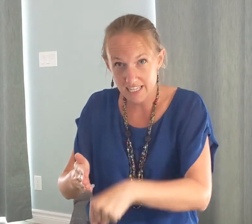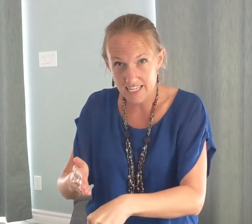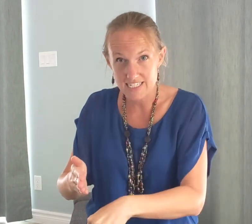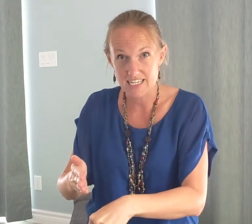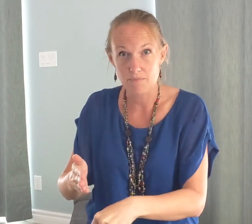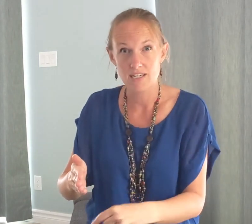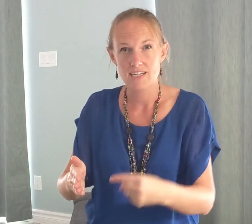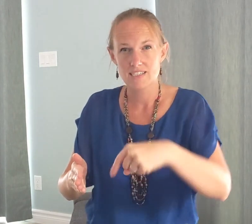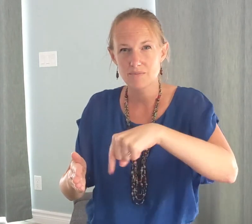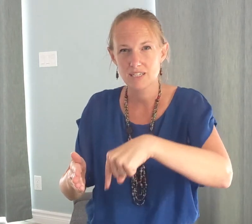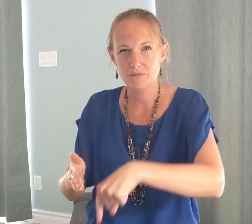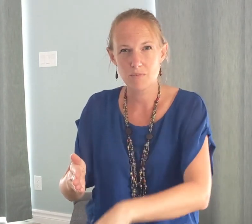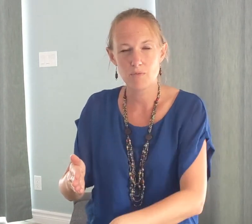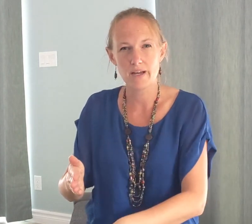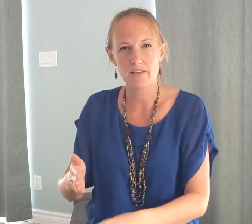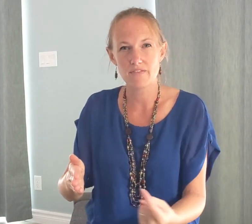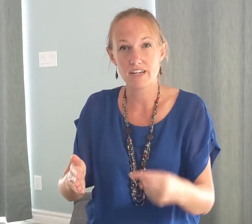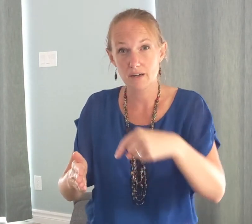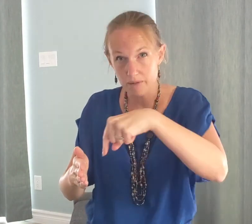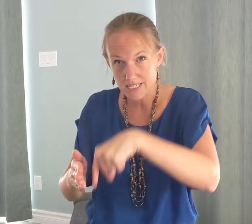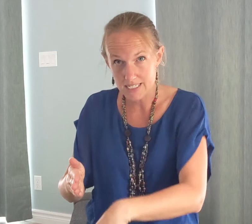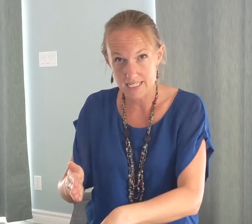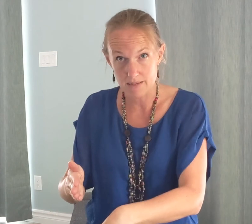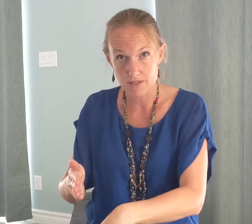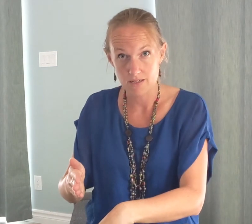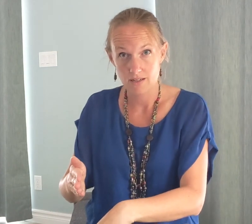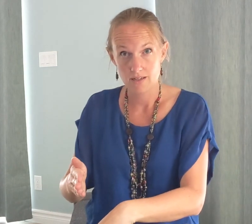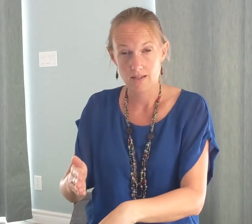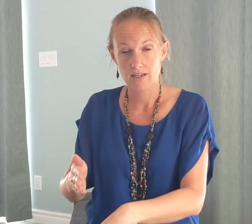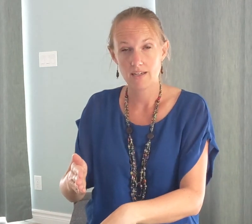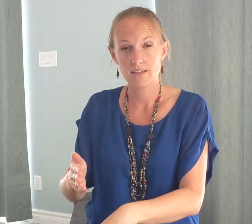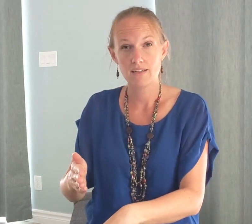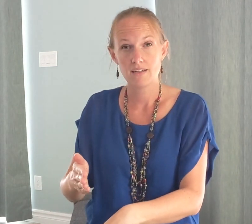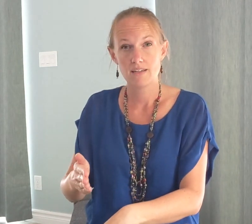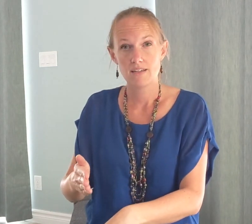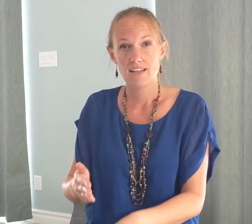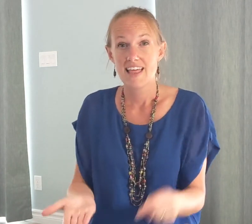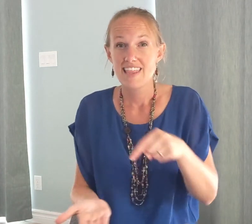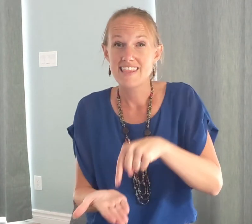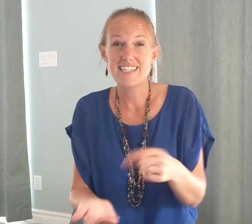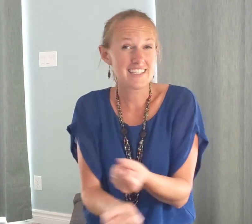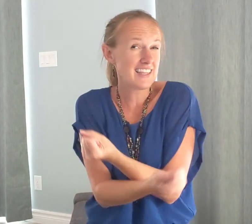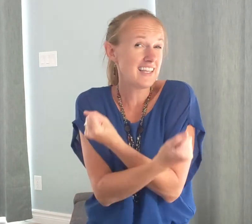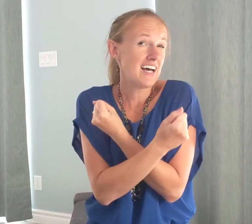then deep. Sometimes people wiggle their finger, but deep, okay? This